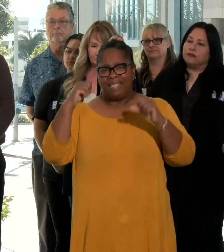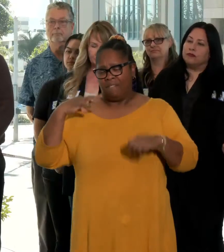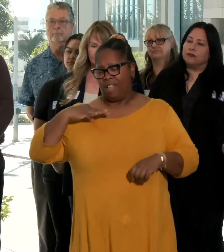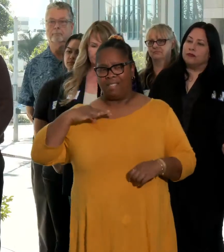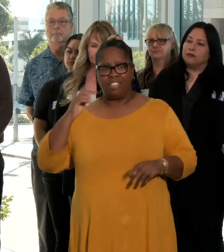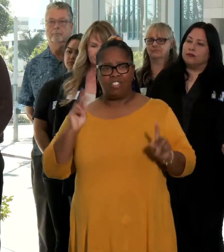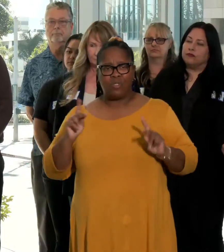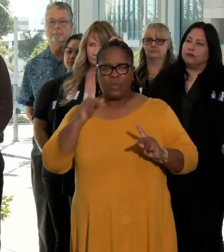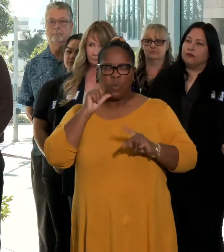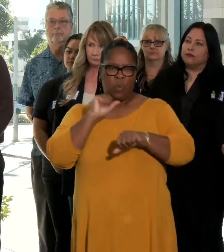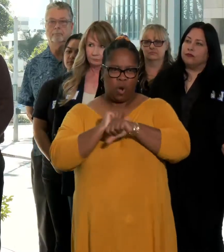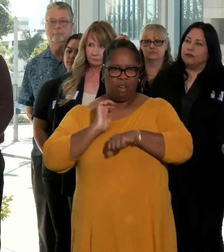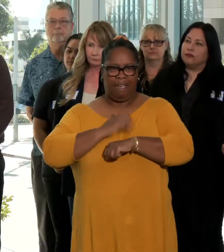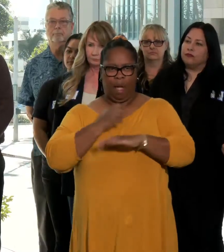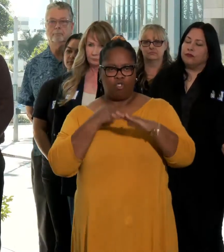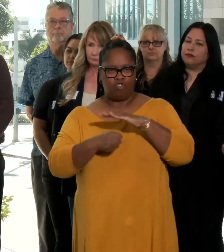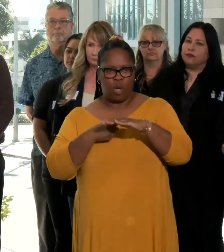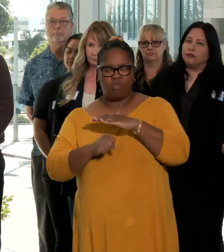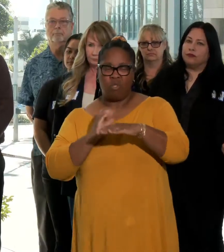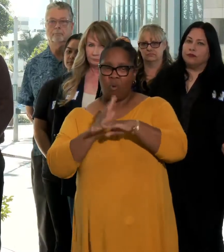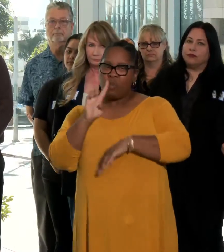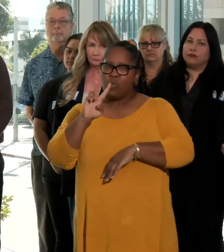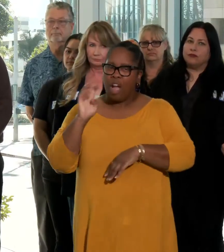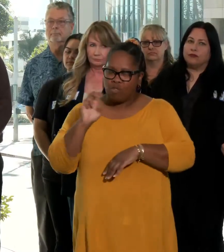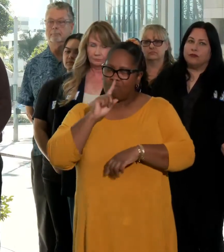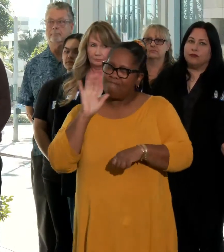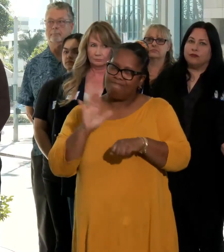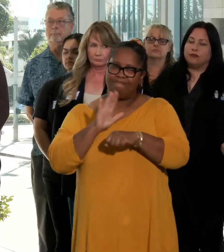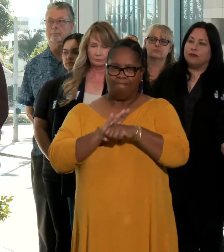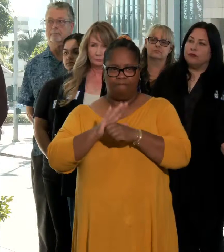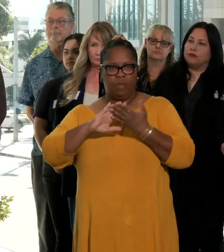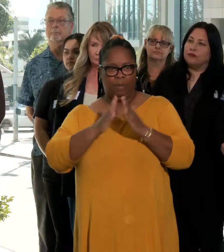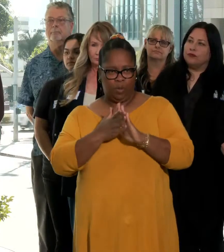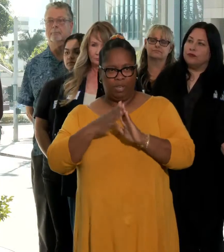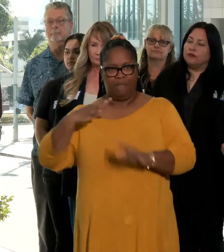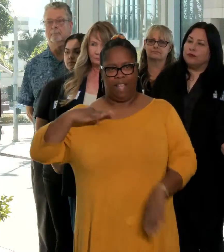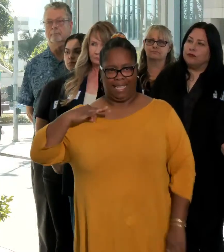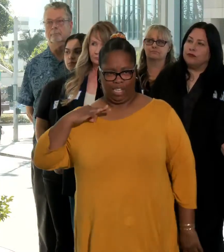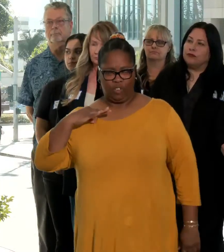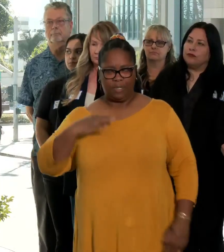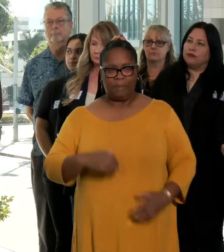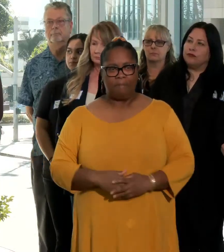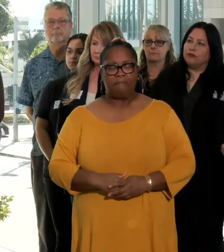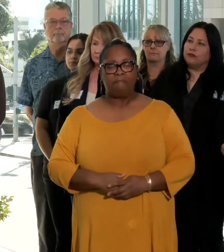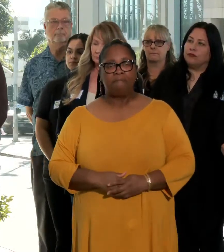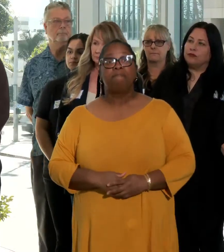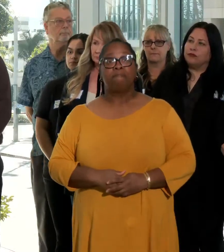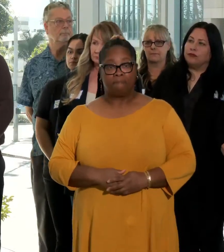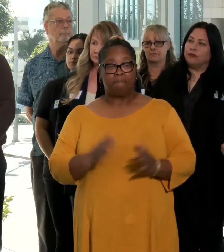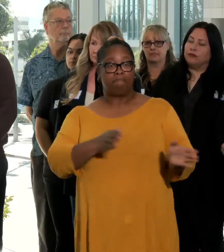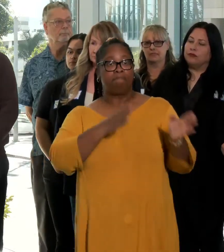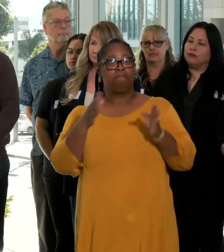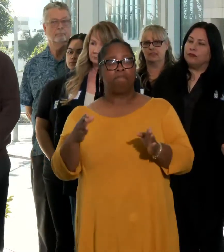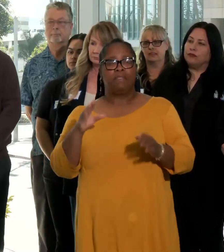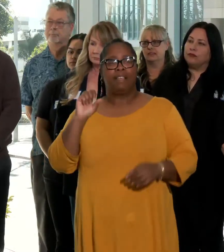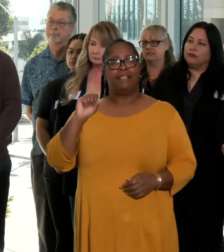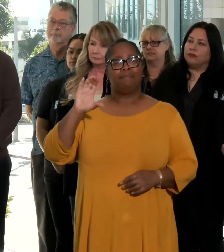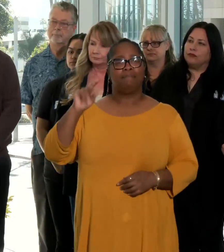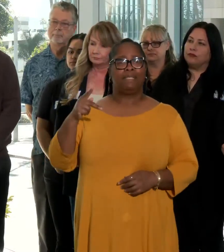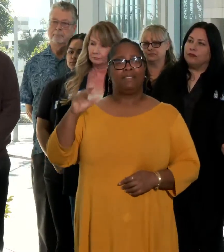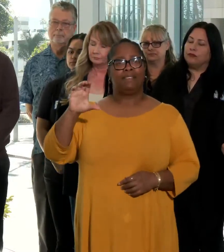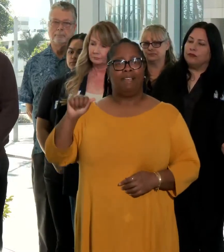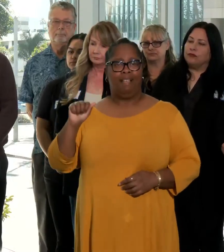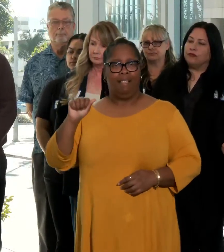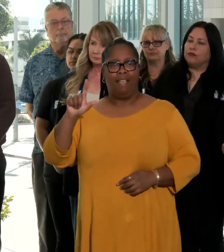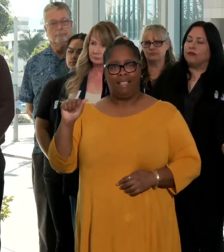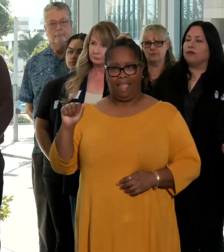our shelter, over 200 dedicated community volunteers. So a little background on the agreement that we've had with SPCA-LA. We first entered